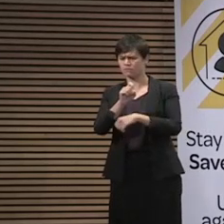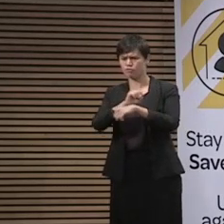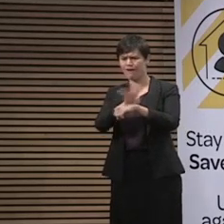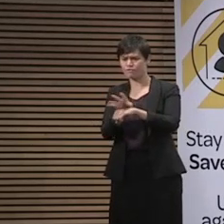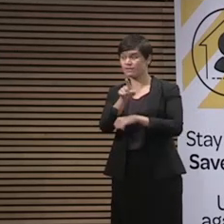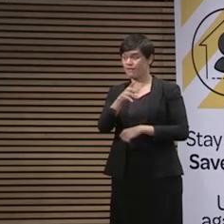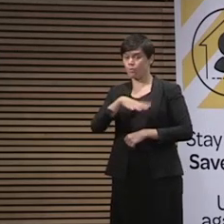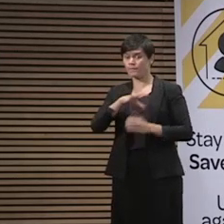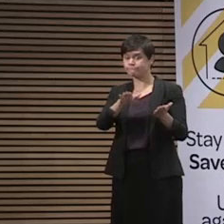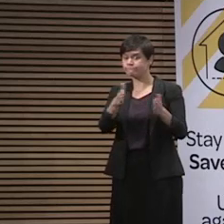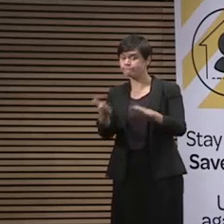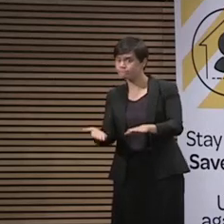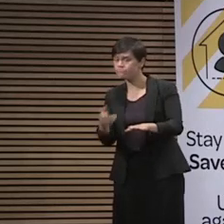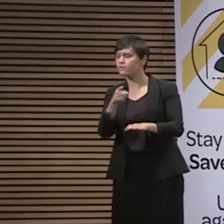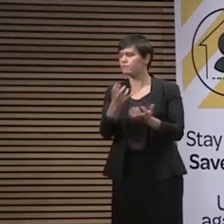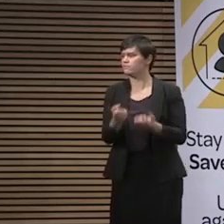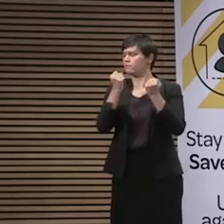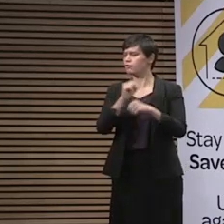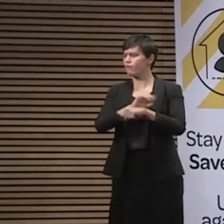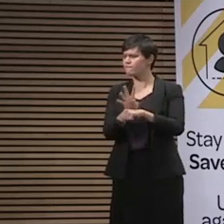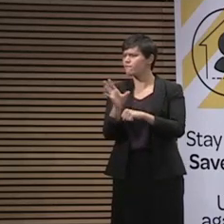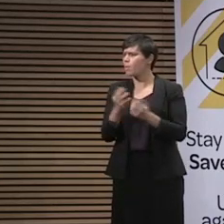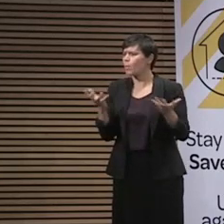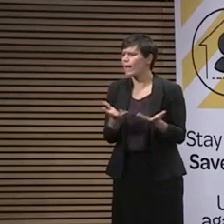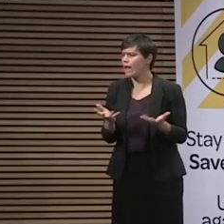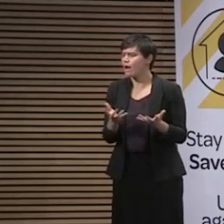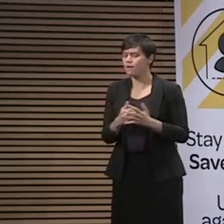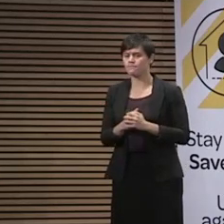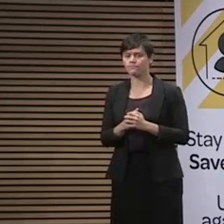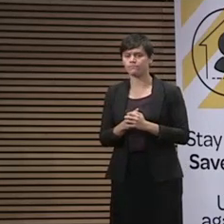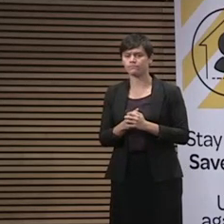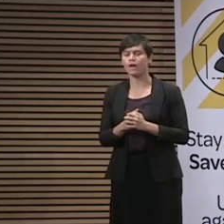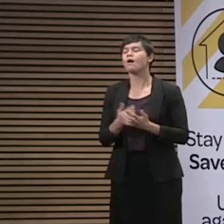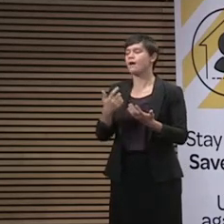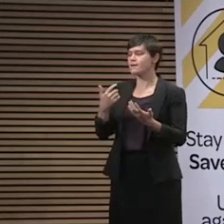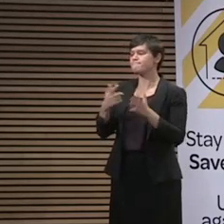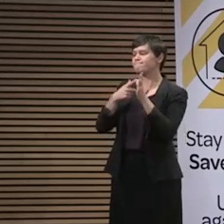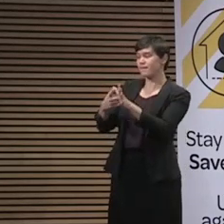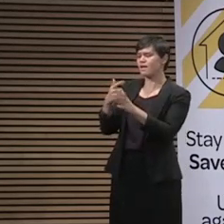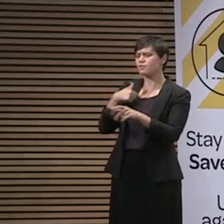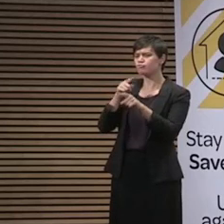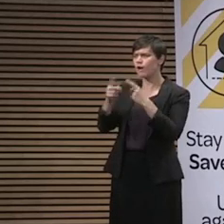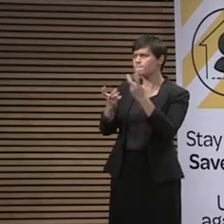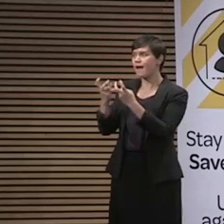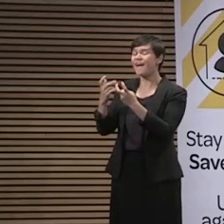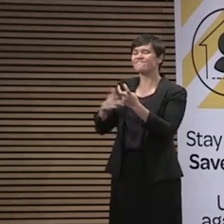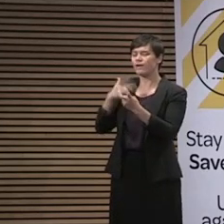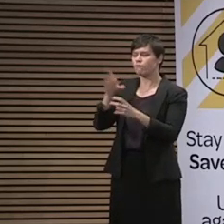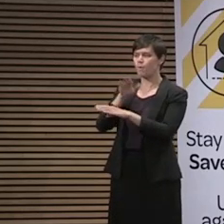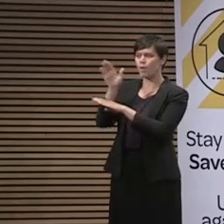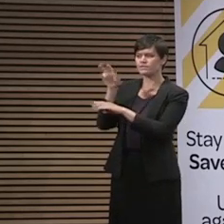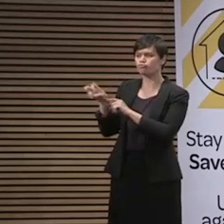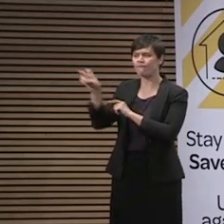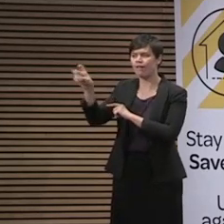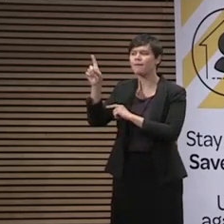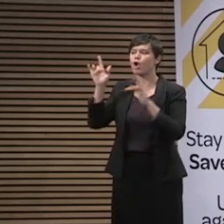I'm still waiting for further details on that. There is a link to overseas travel, but it's not clear whether that is the